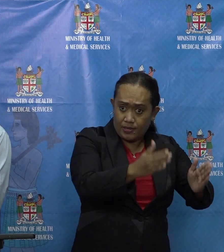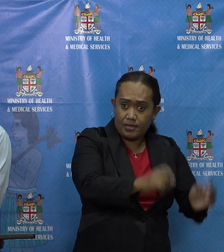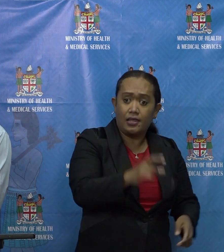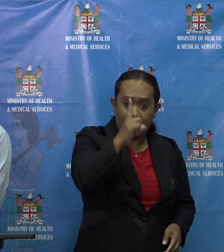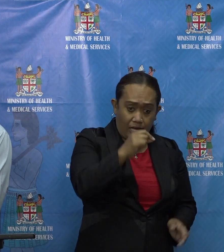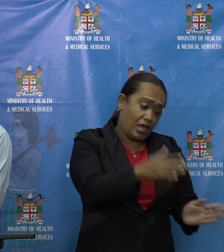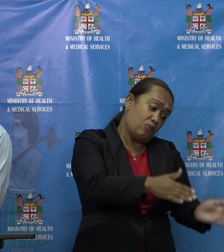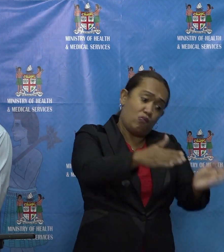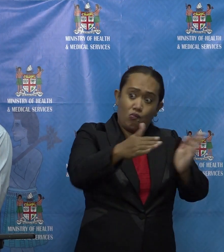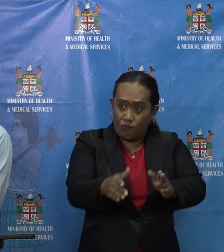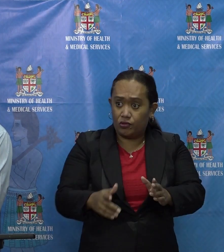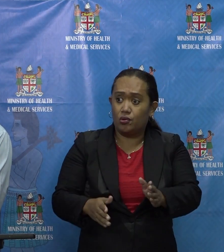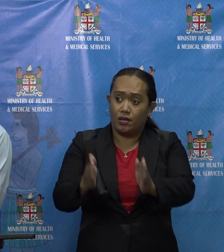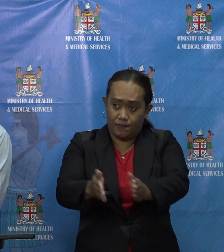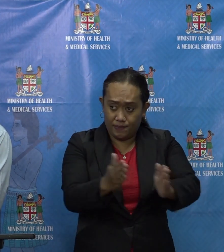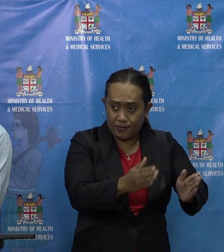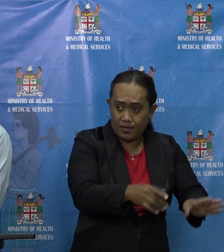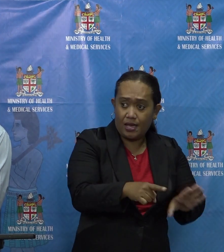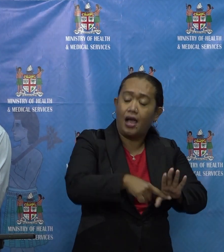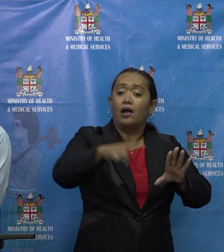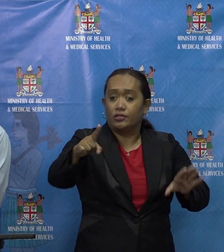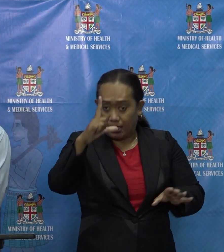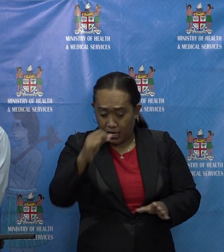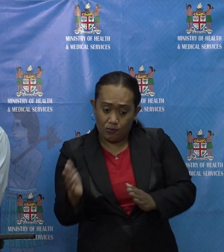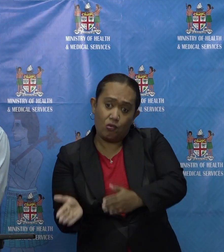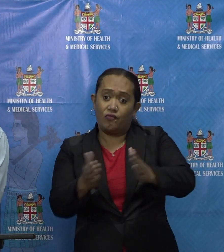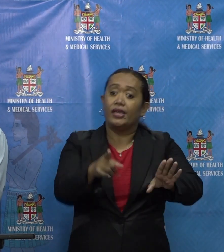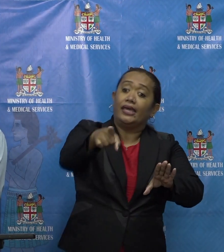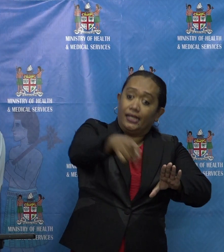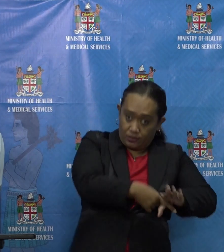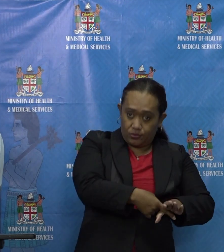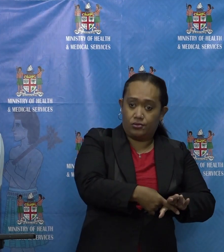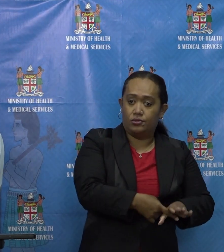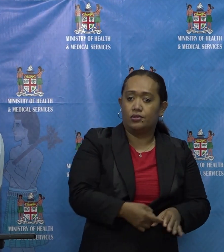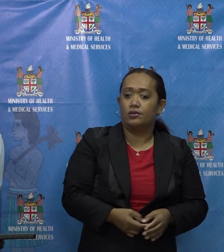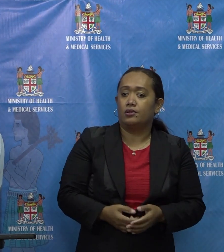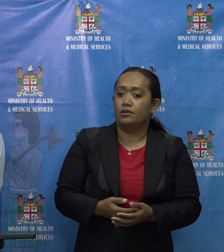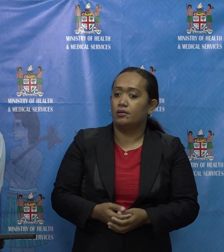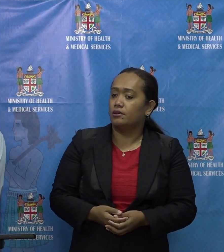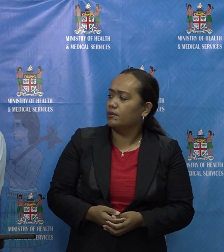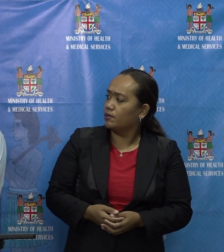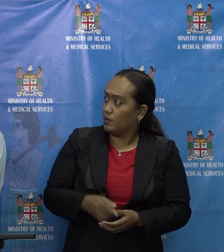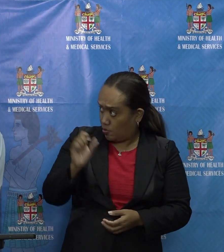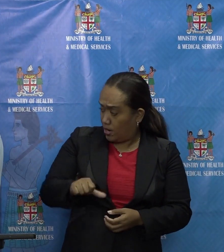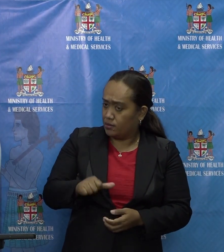move to another containment area, and those outside of containment areas can move into a containment area. So what measures